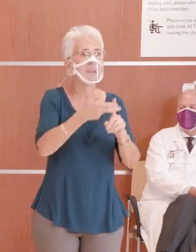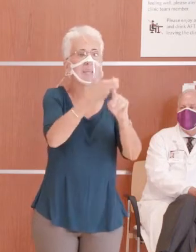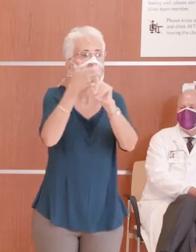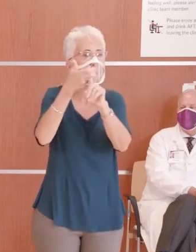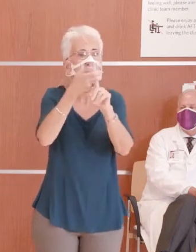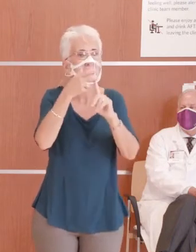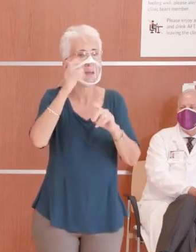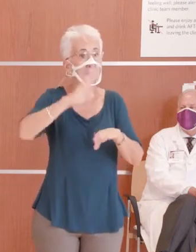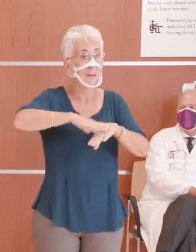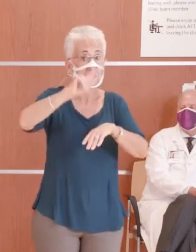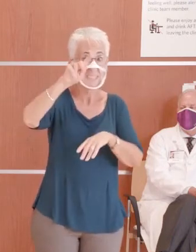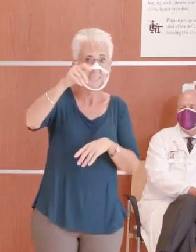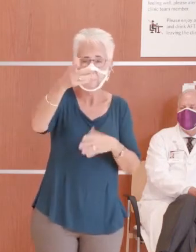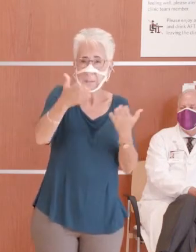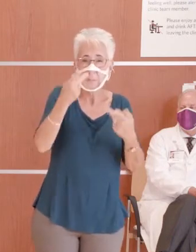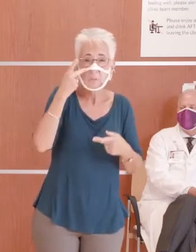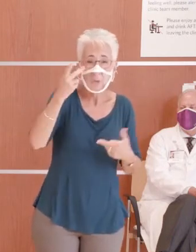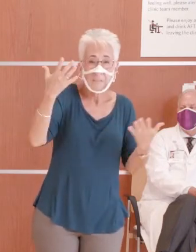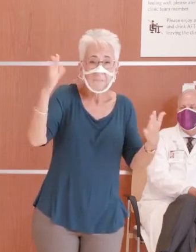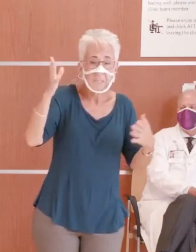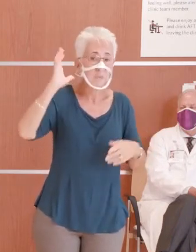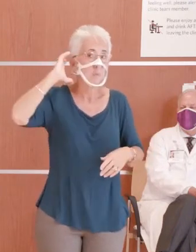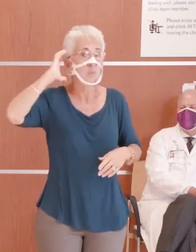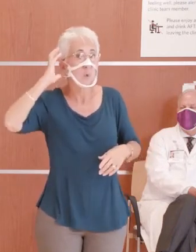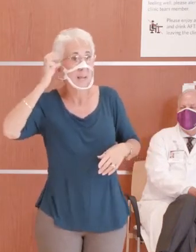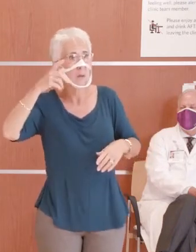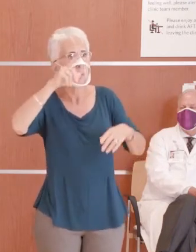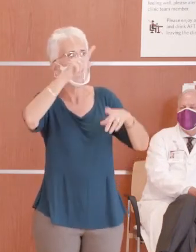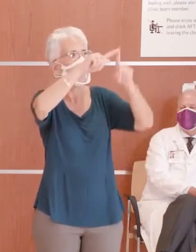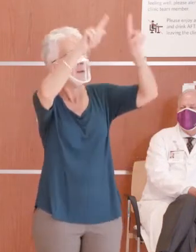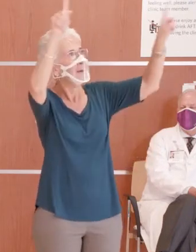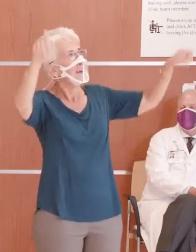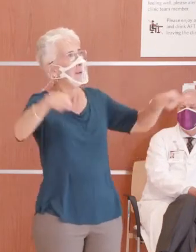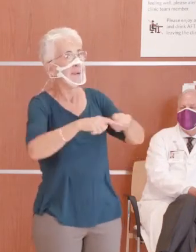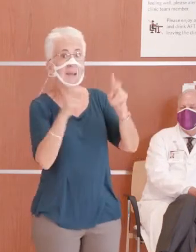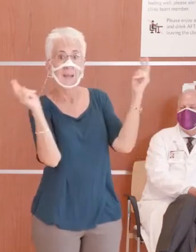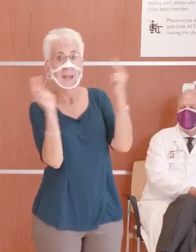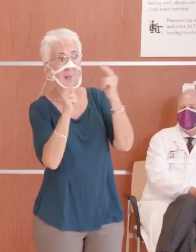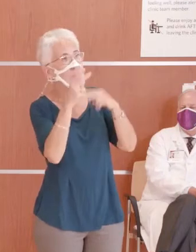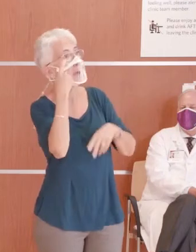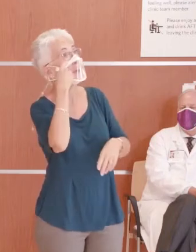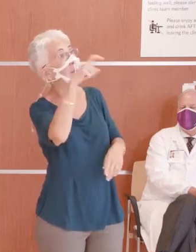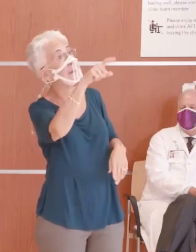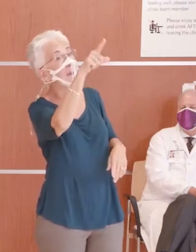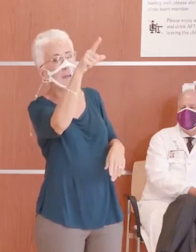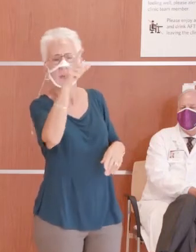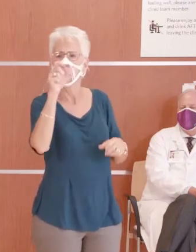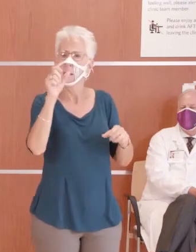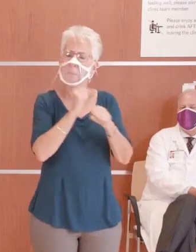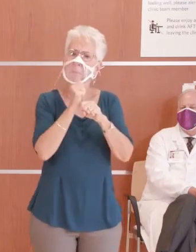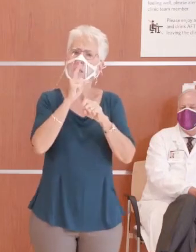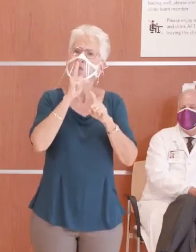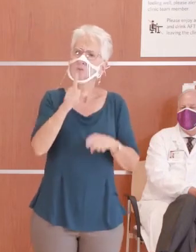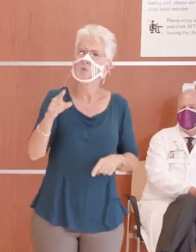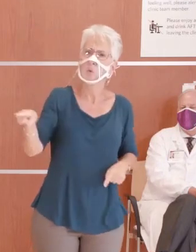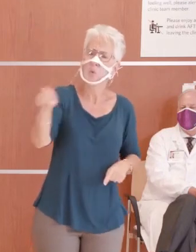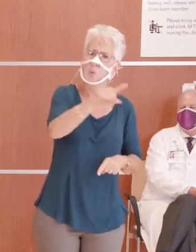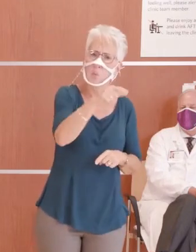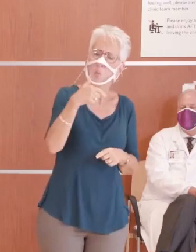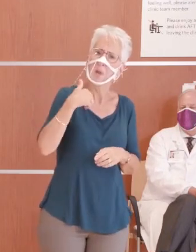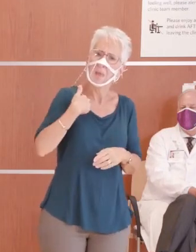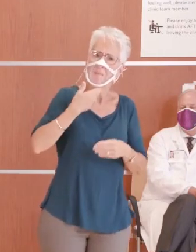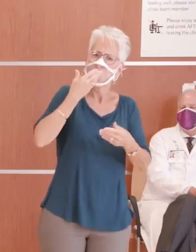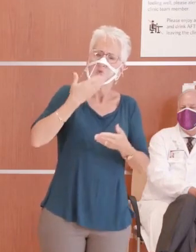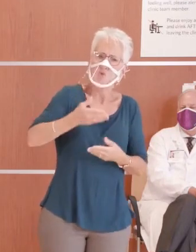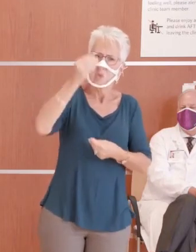it on TV, on radio, on billboards, to make sure that people have the information that they need to make that decision to